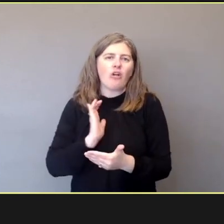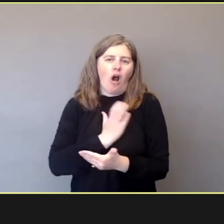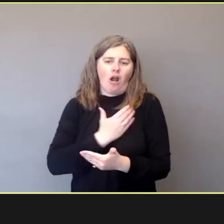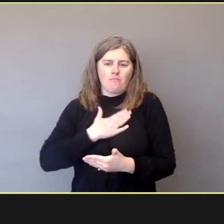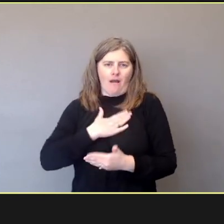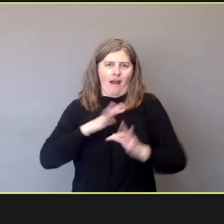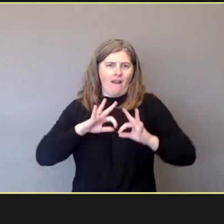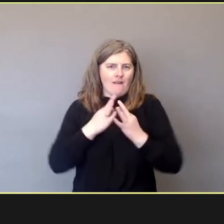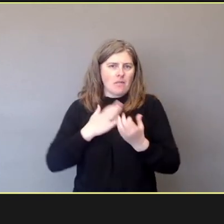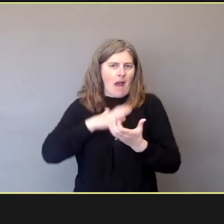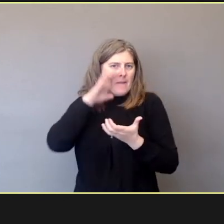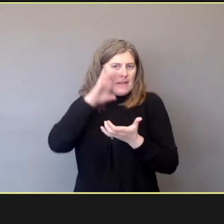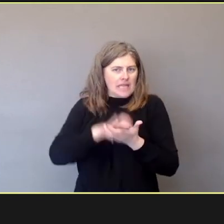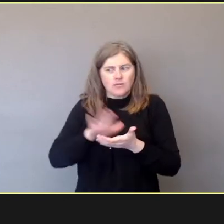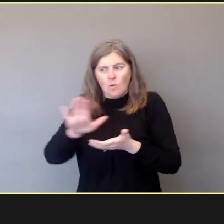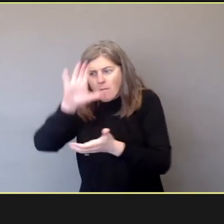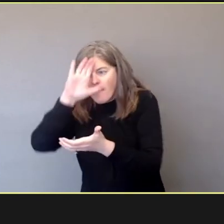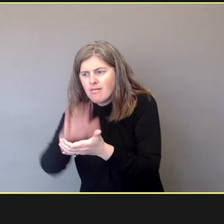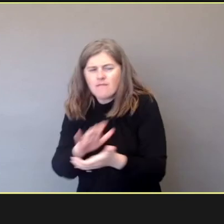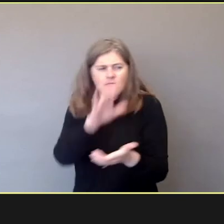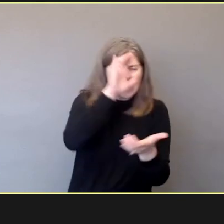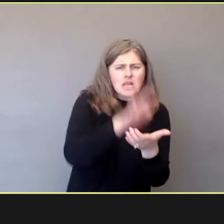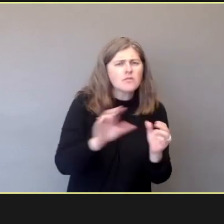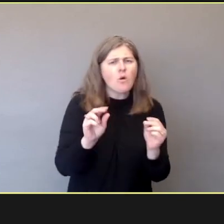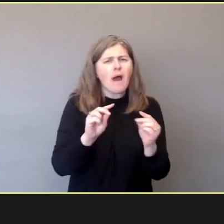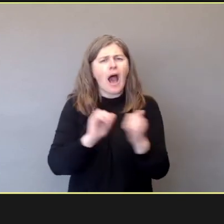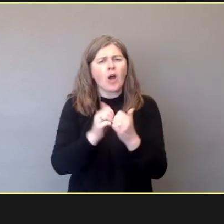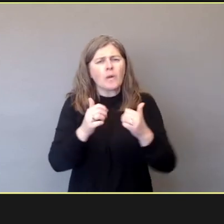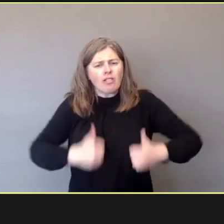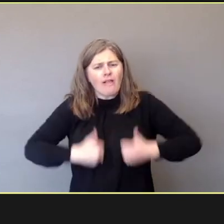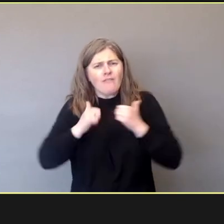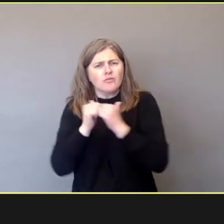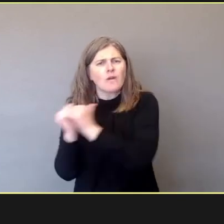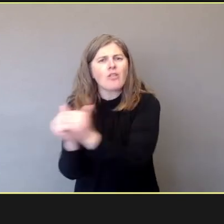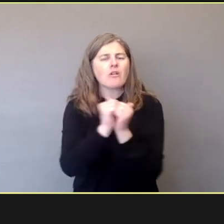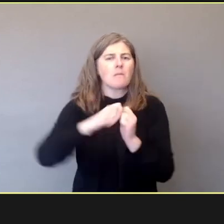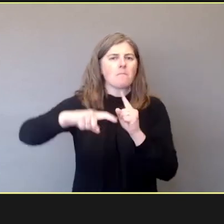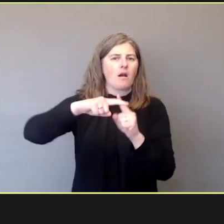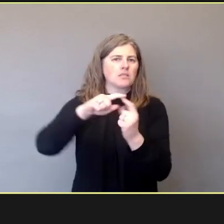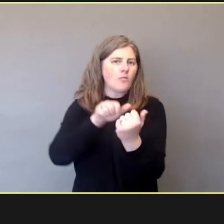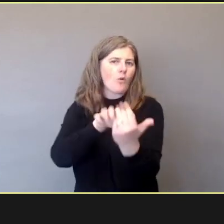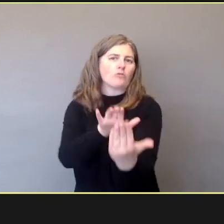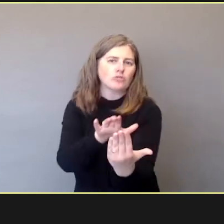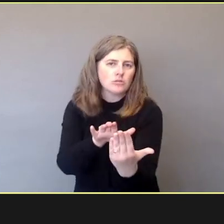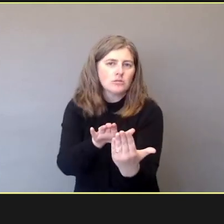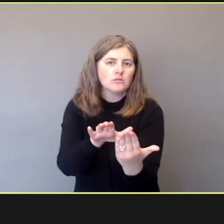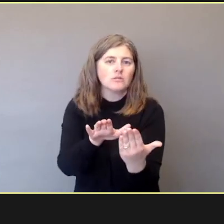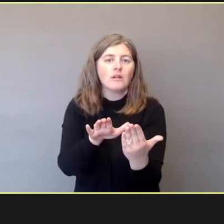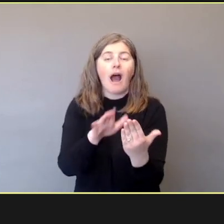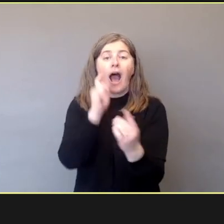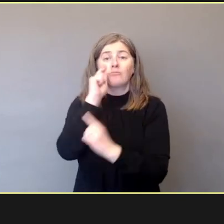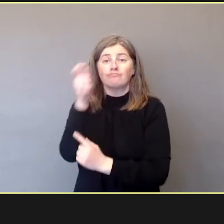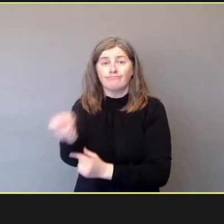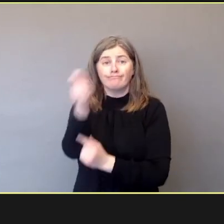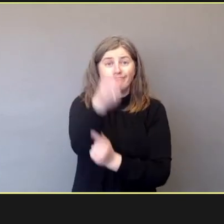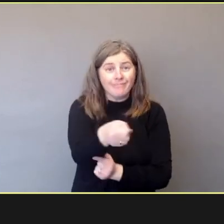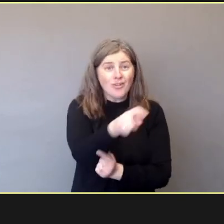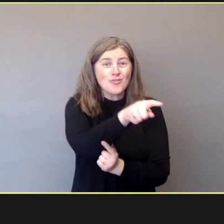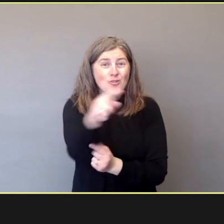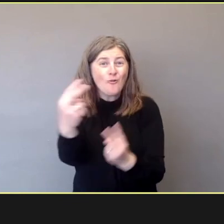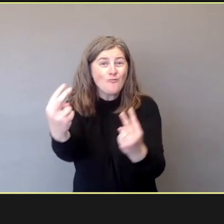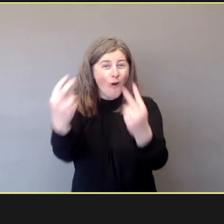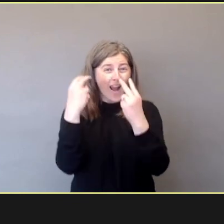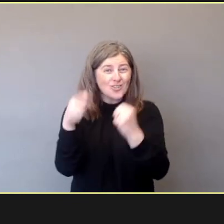or our beliefs, but more how do we coexist together in a positive way. And with that, I deputize everyone watching and